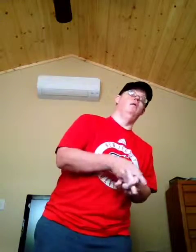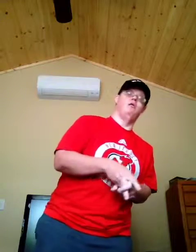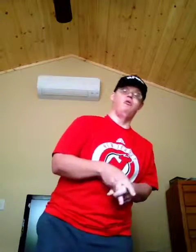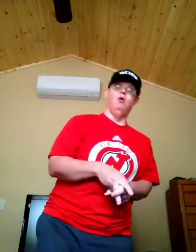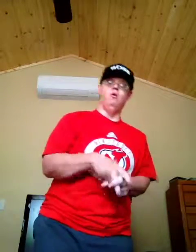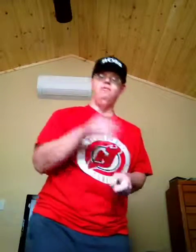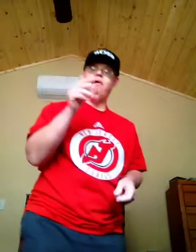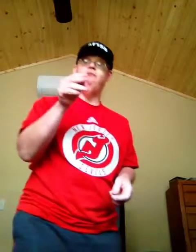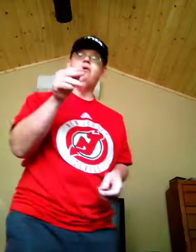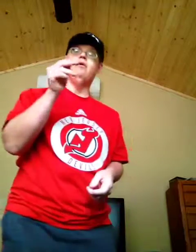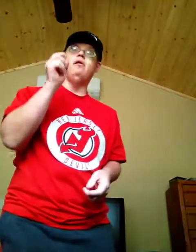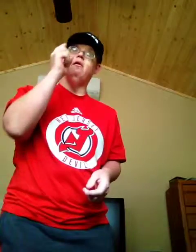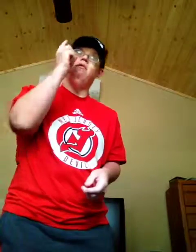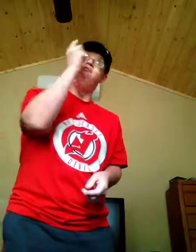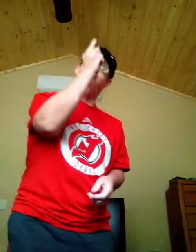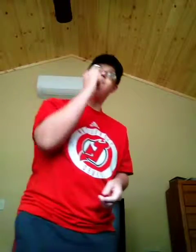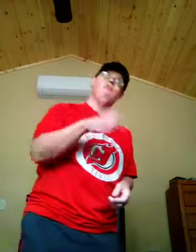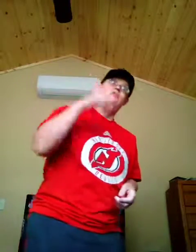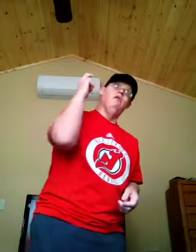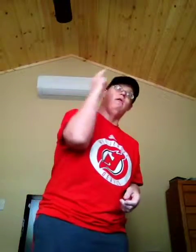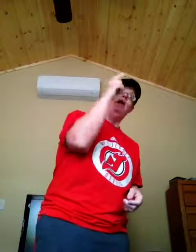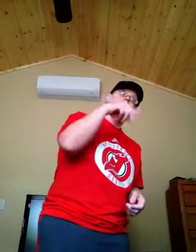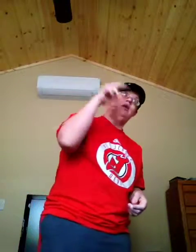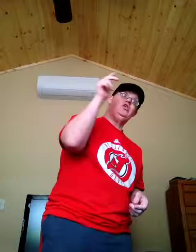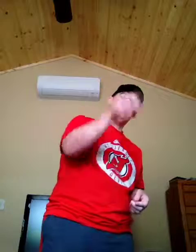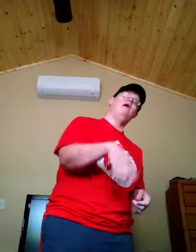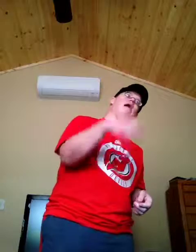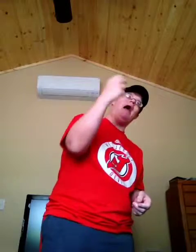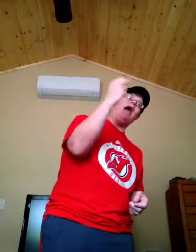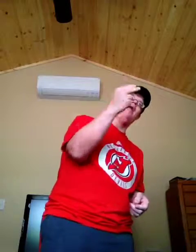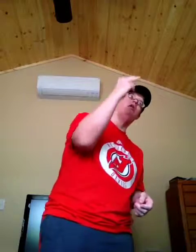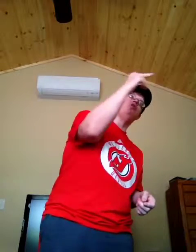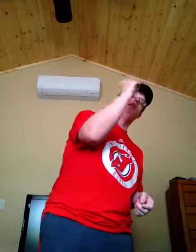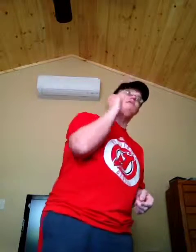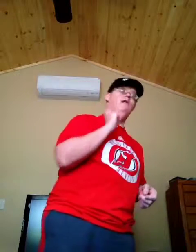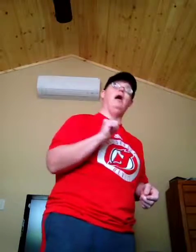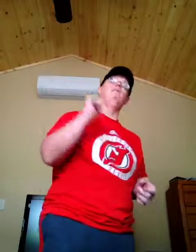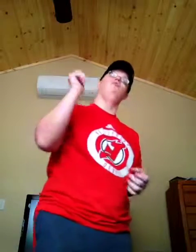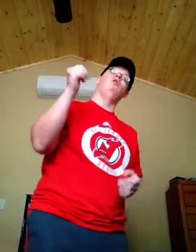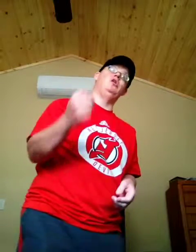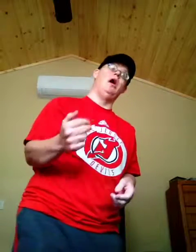Alright, so favorite, like, share, and subscribe to the channel.